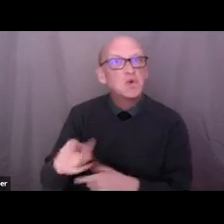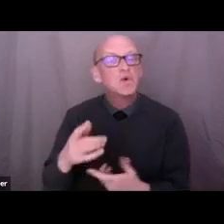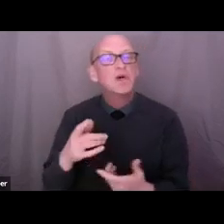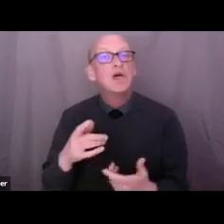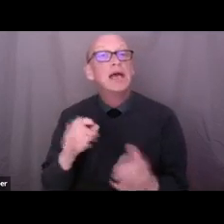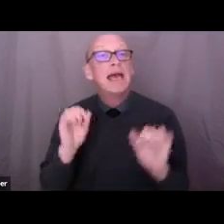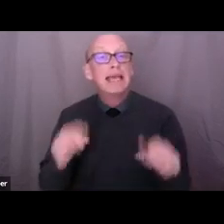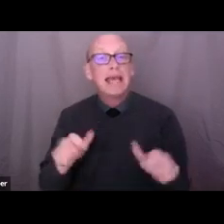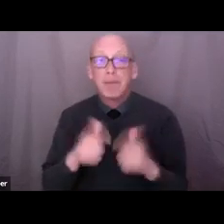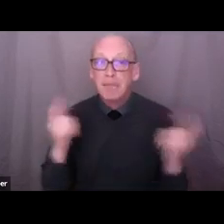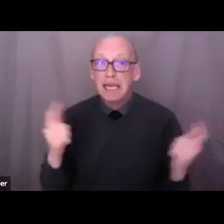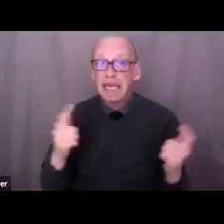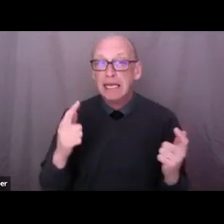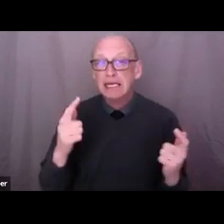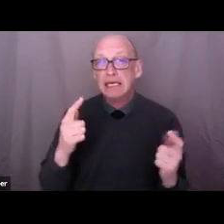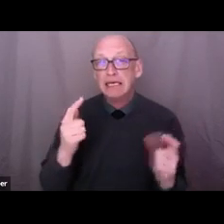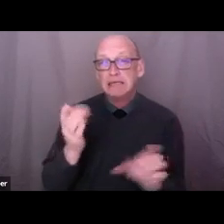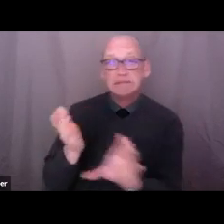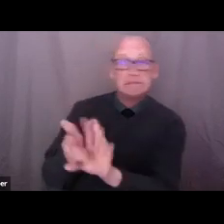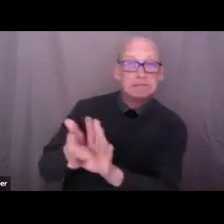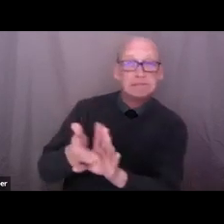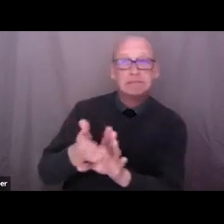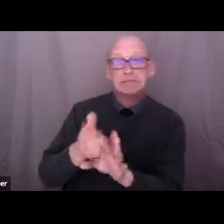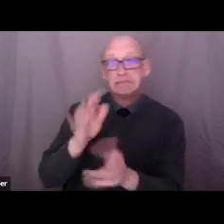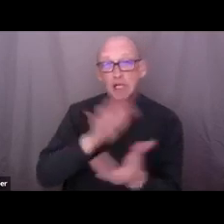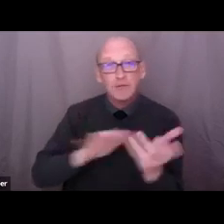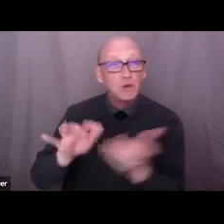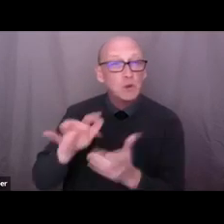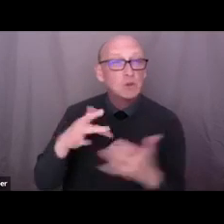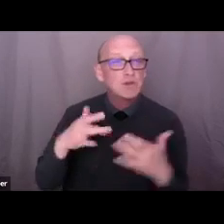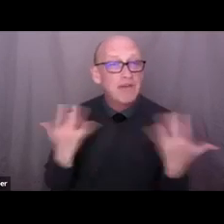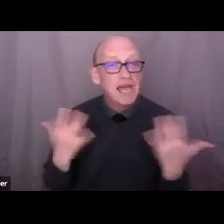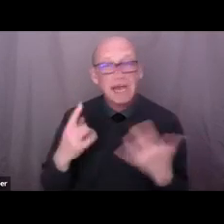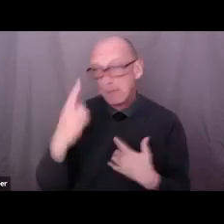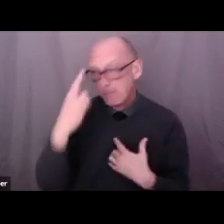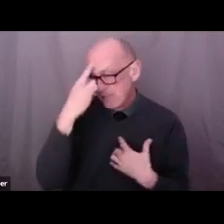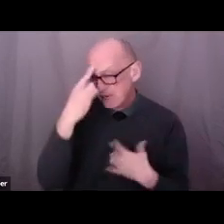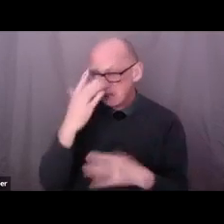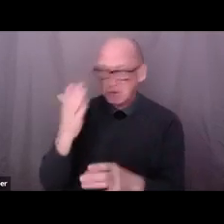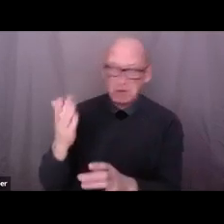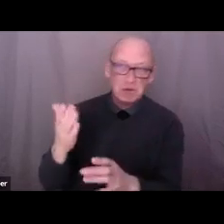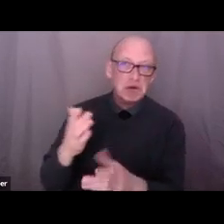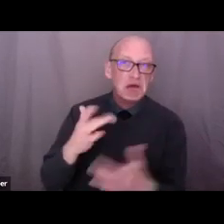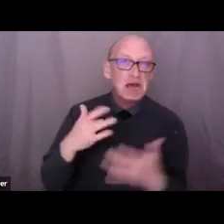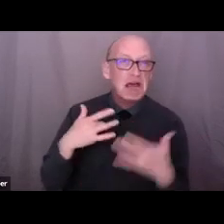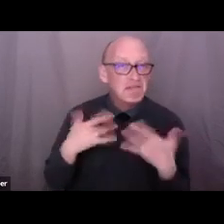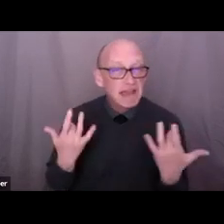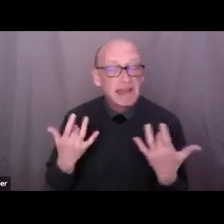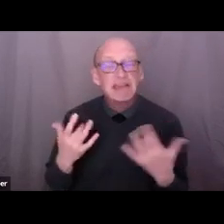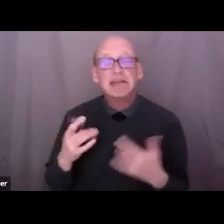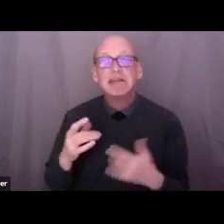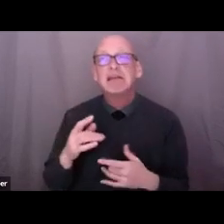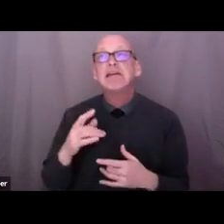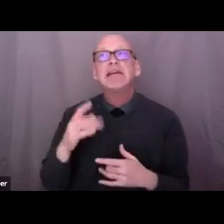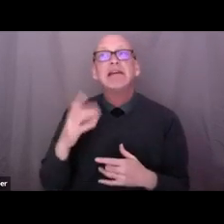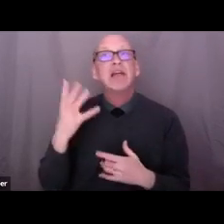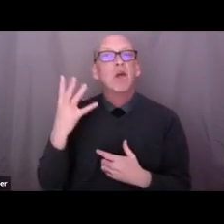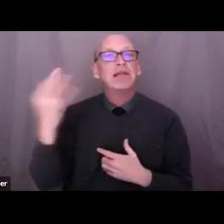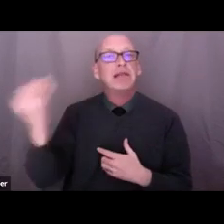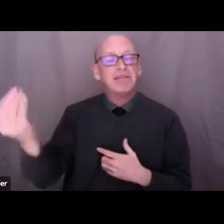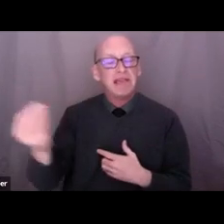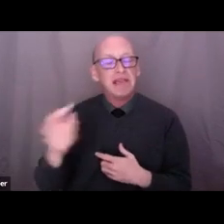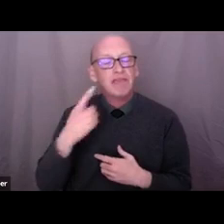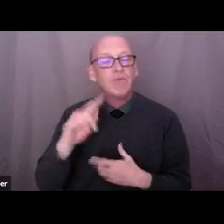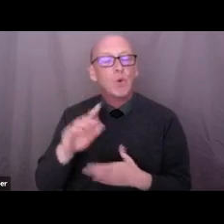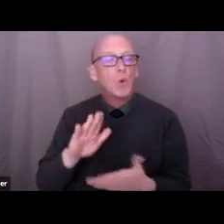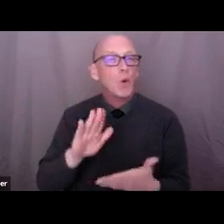and psychic confusing event to be away at college or grad school, or even kids who are in high school, and